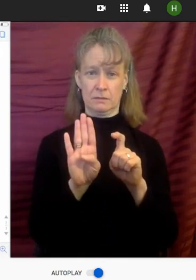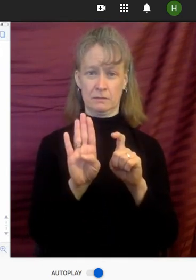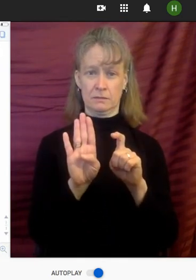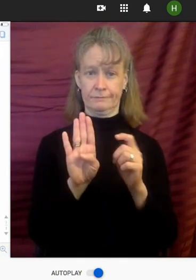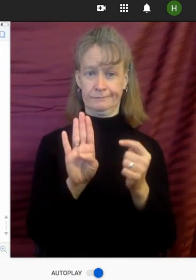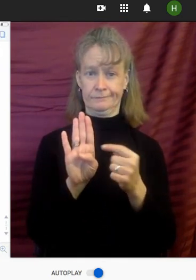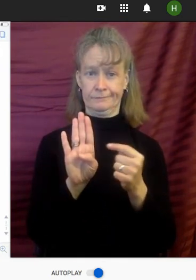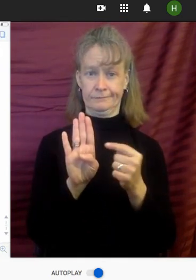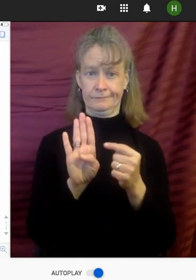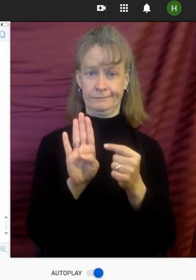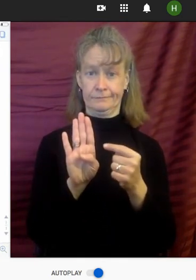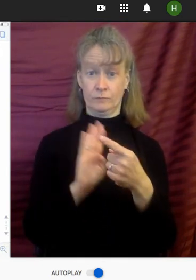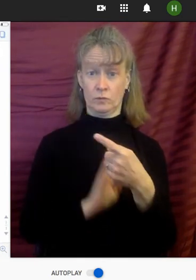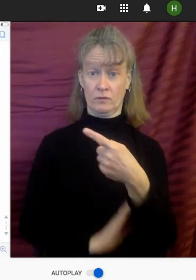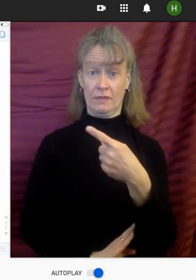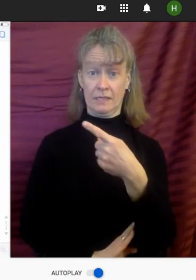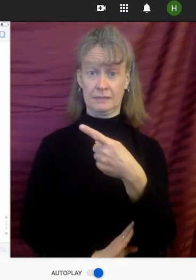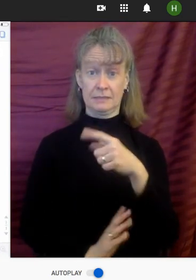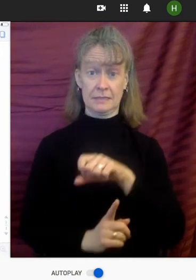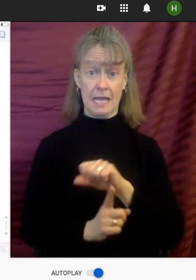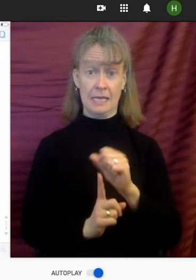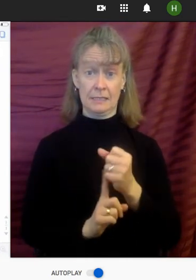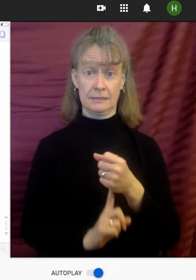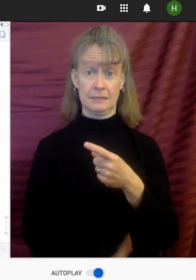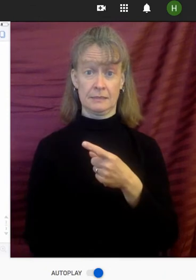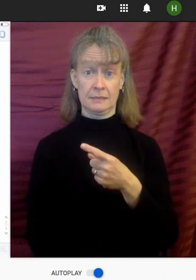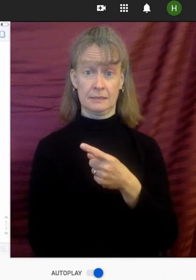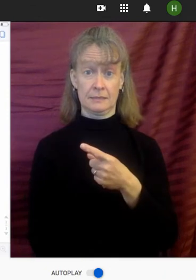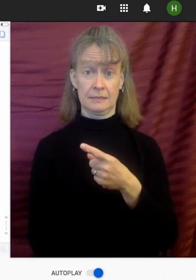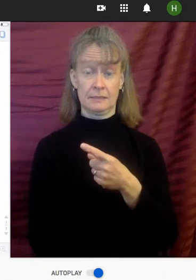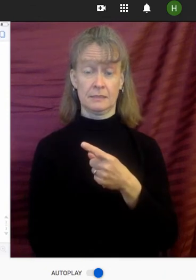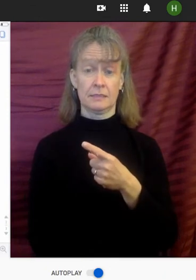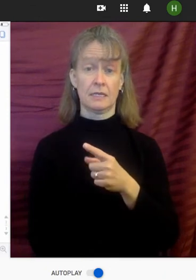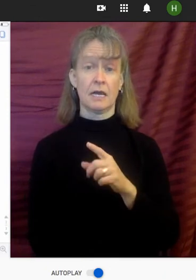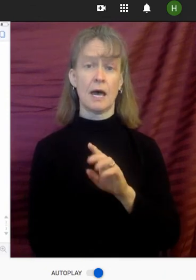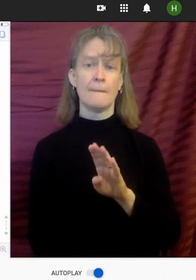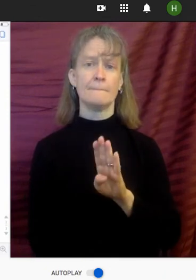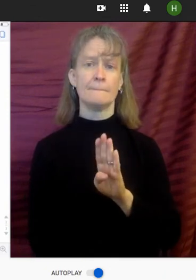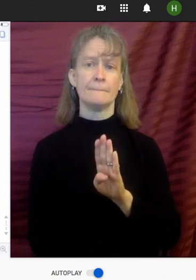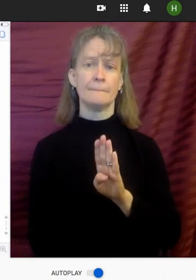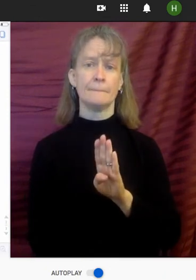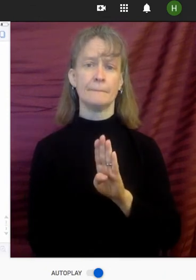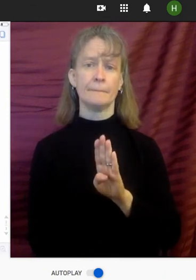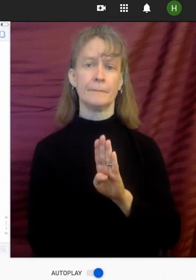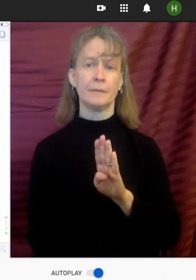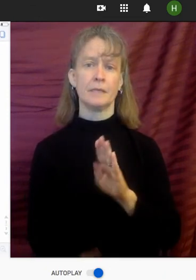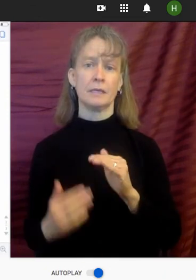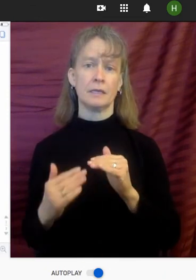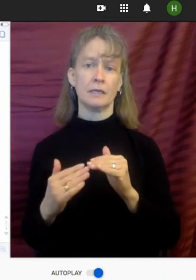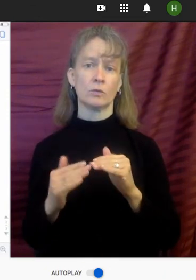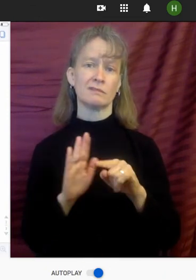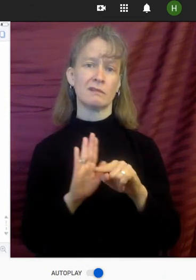So in this case, our b is negative 12.